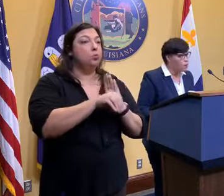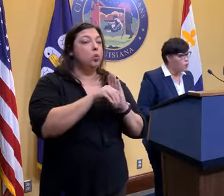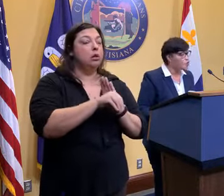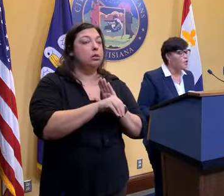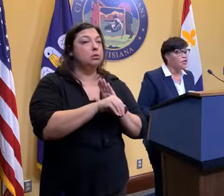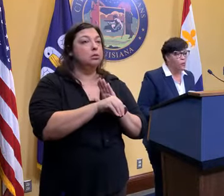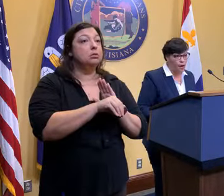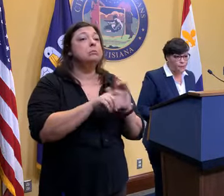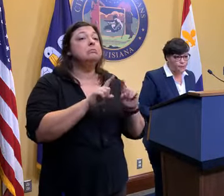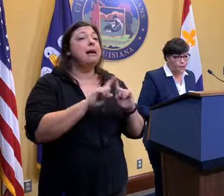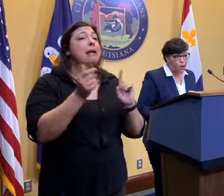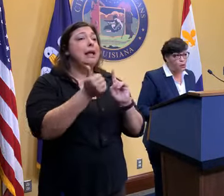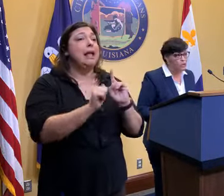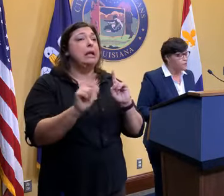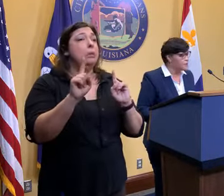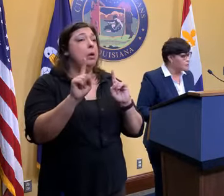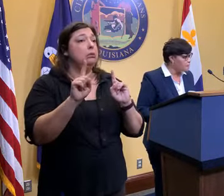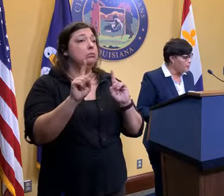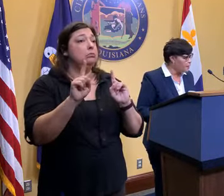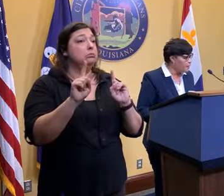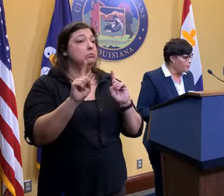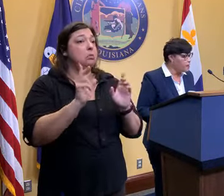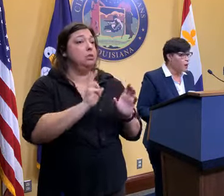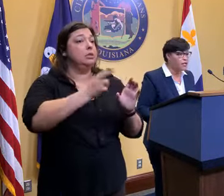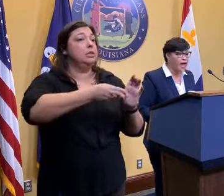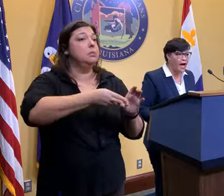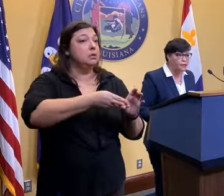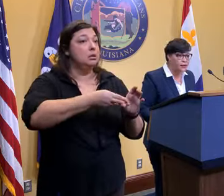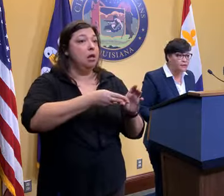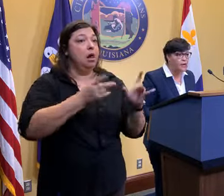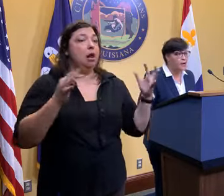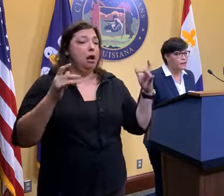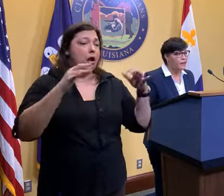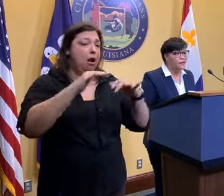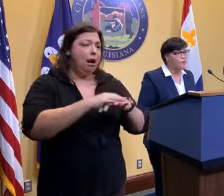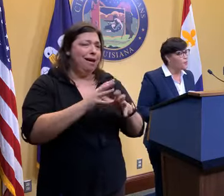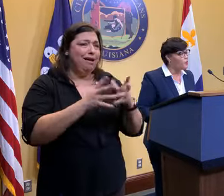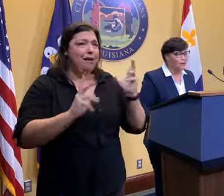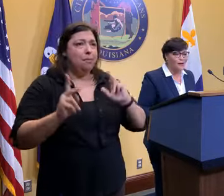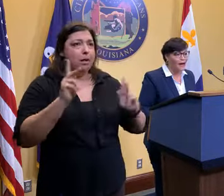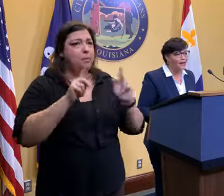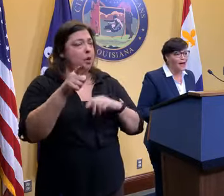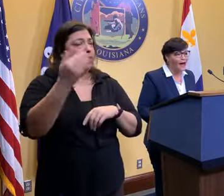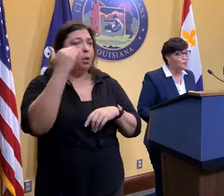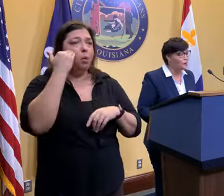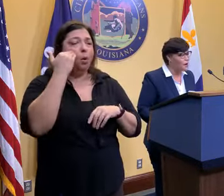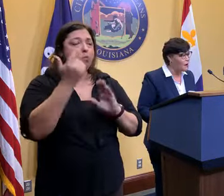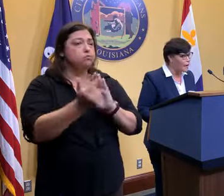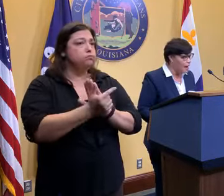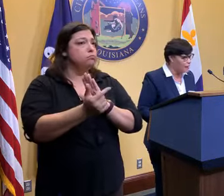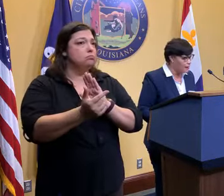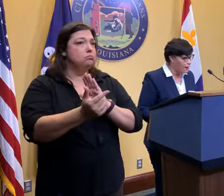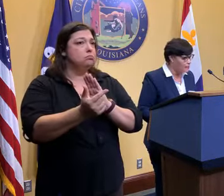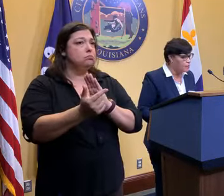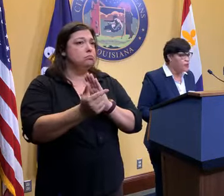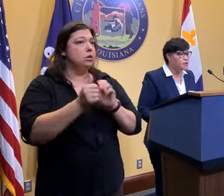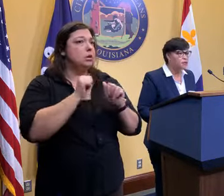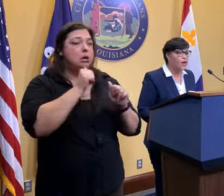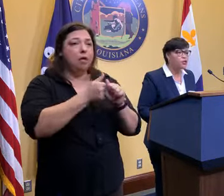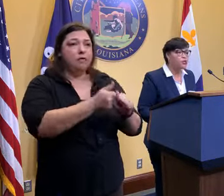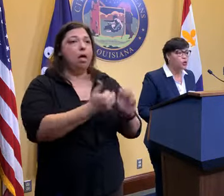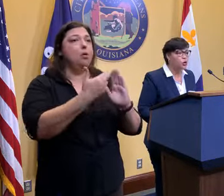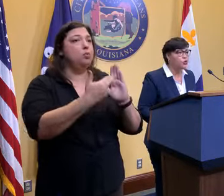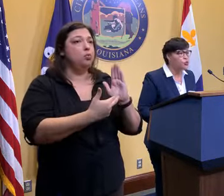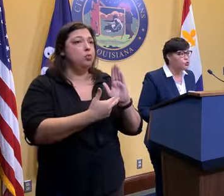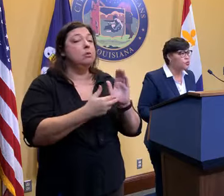to encourage anyone who has participated in large gatherings that they know were not aligned with our guidelines to